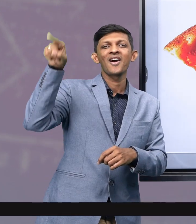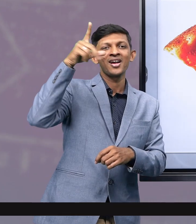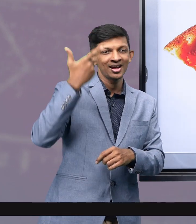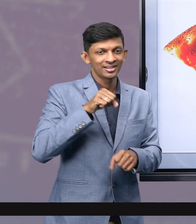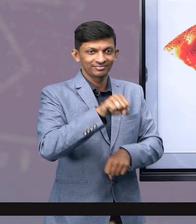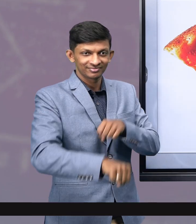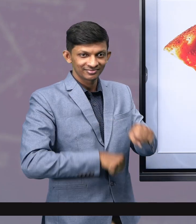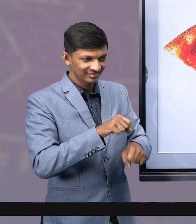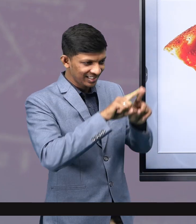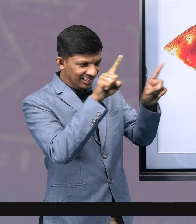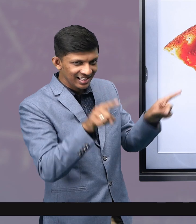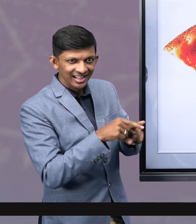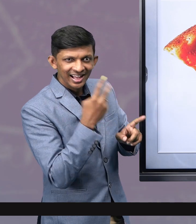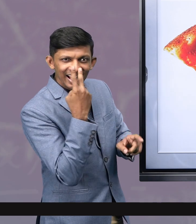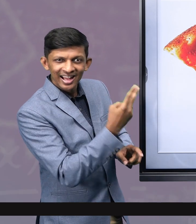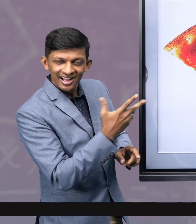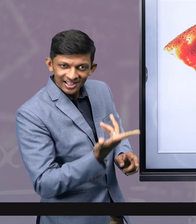wheels, or plates.